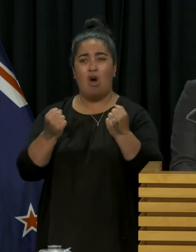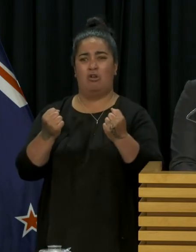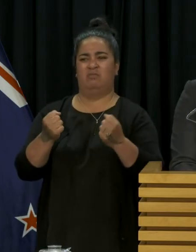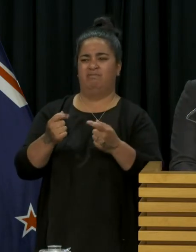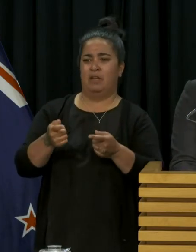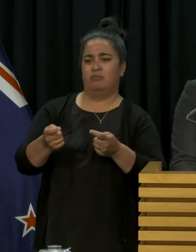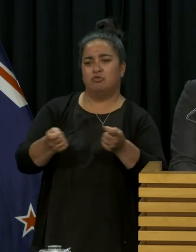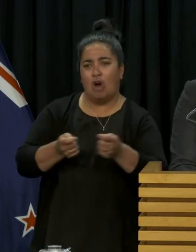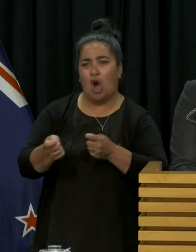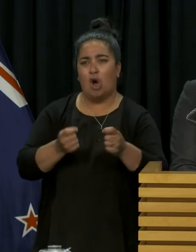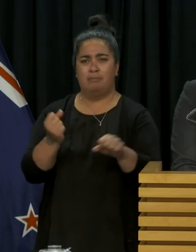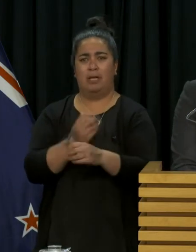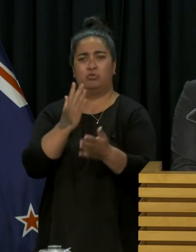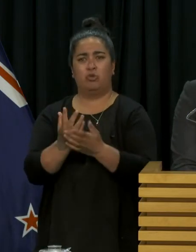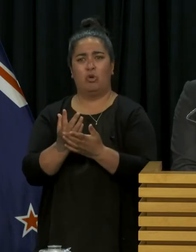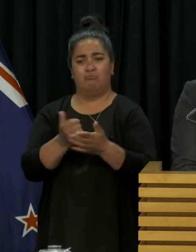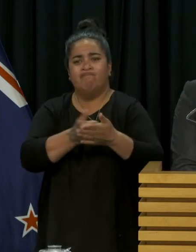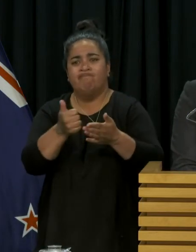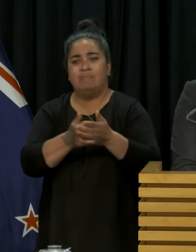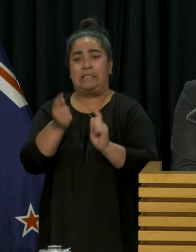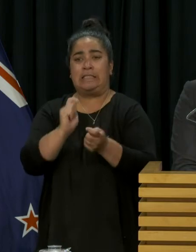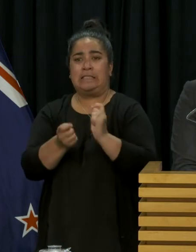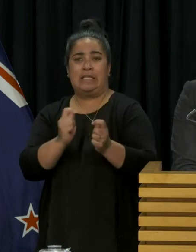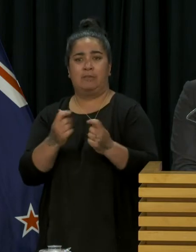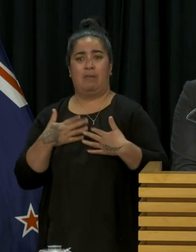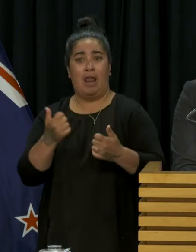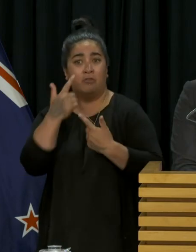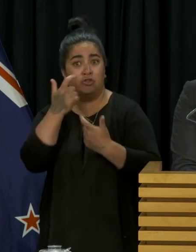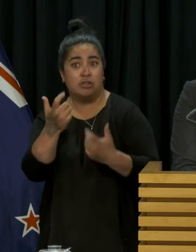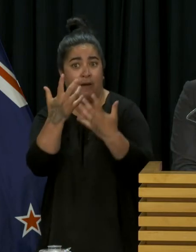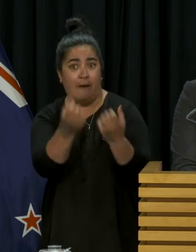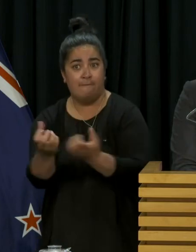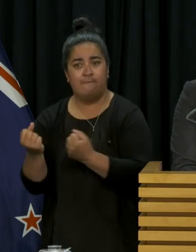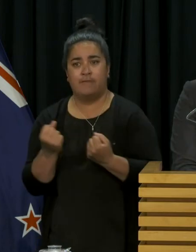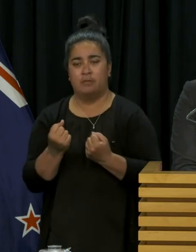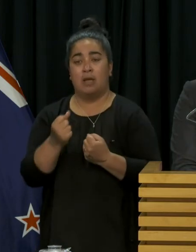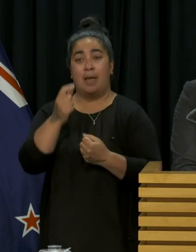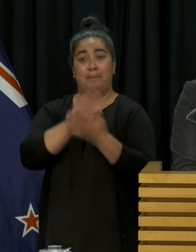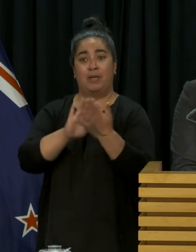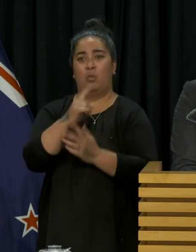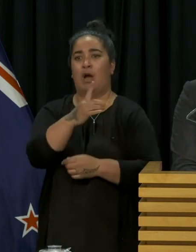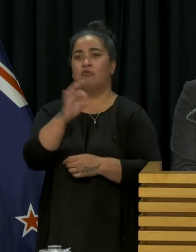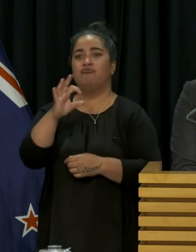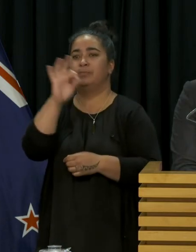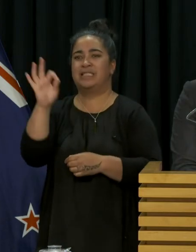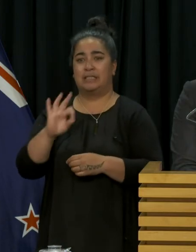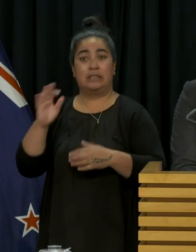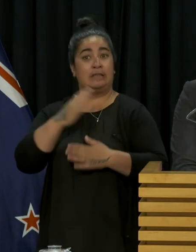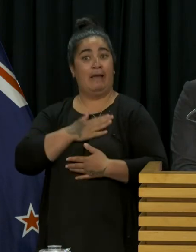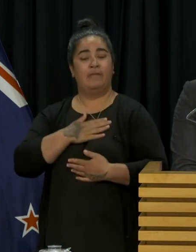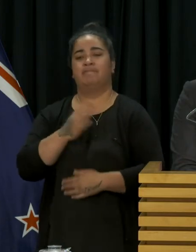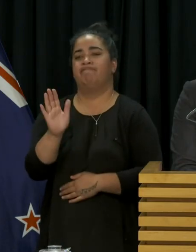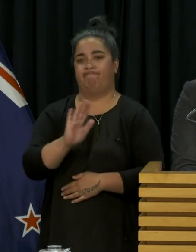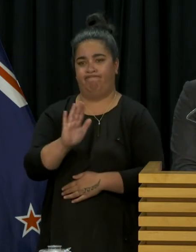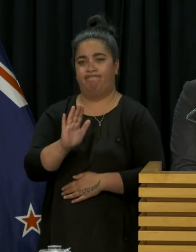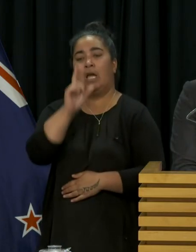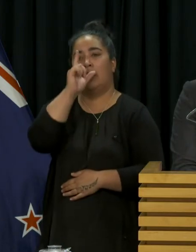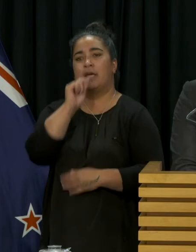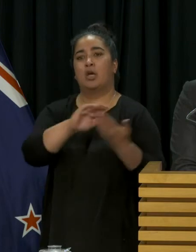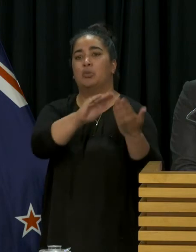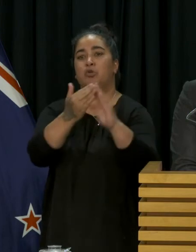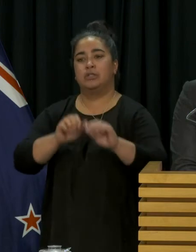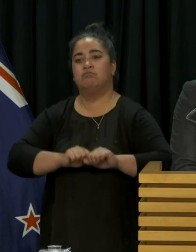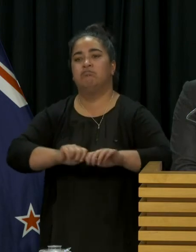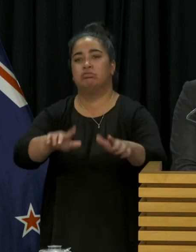testing, daily health checks, no system is foolproof, and transmission can occur, as it has in